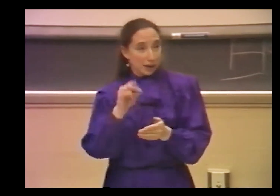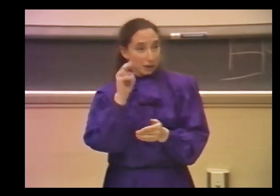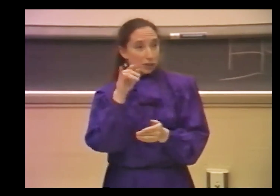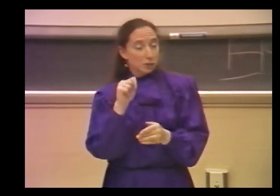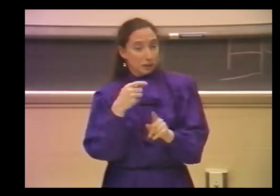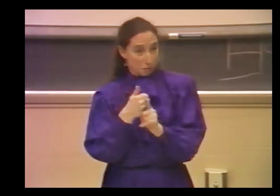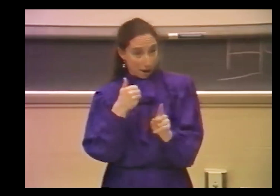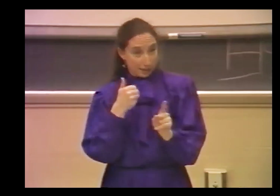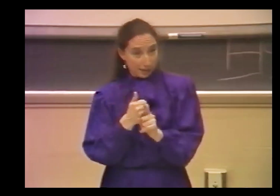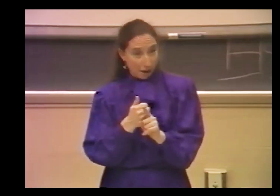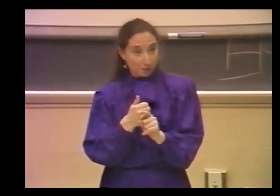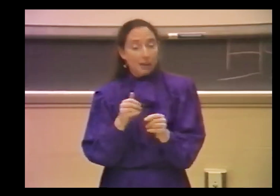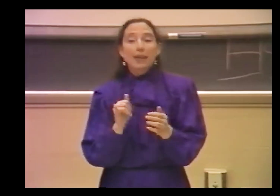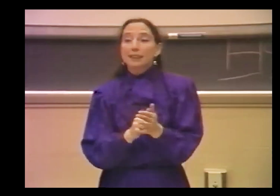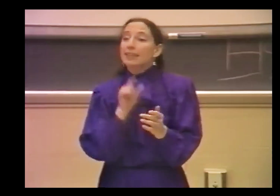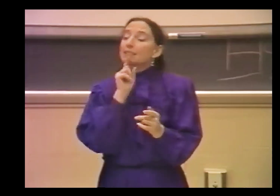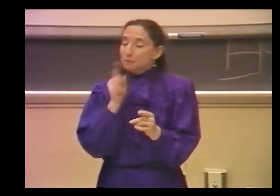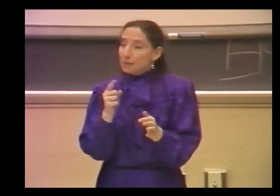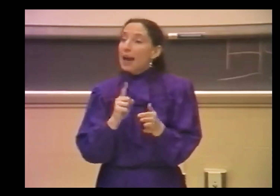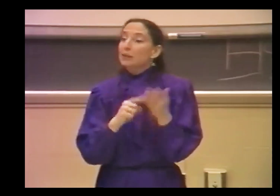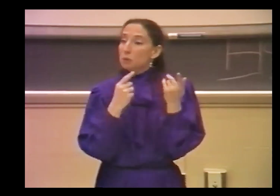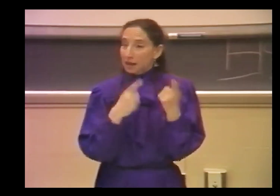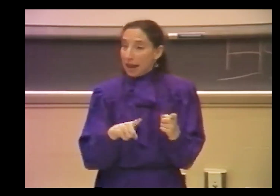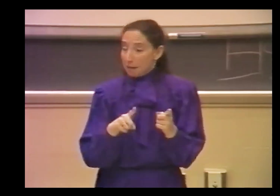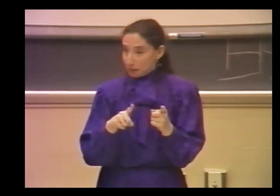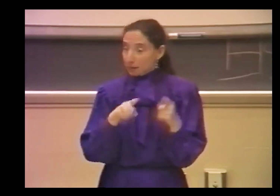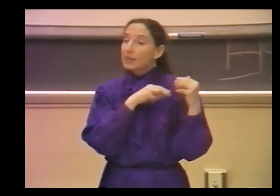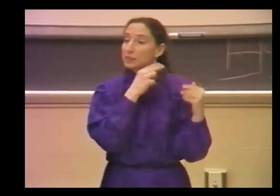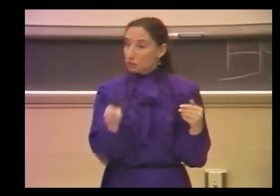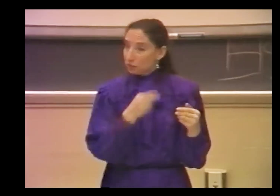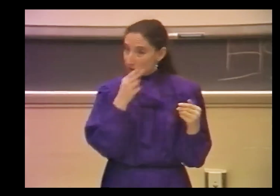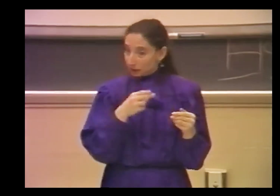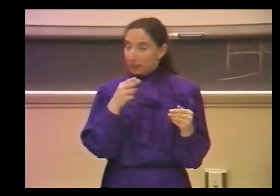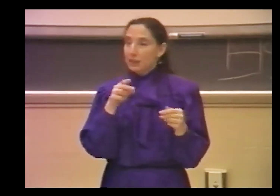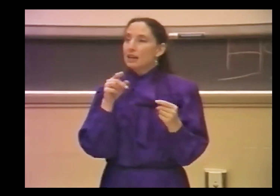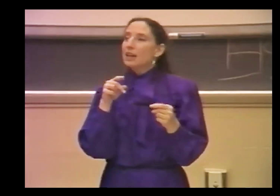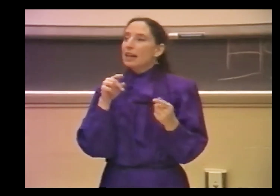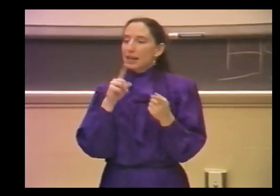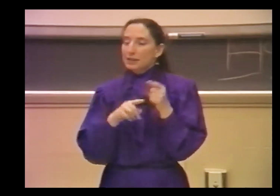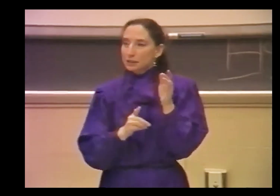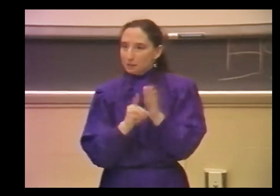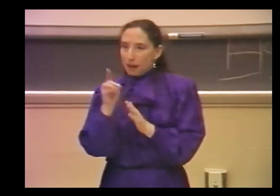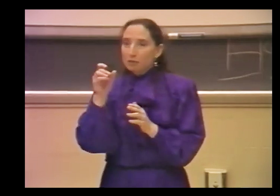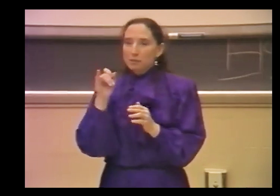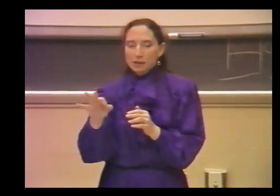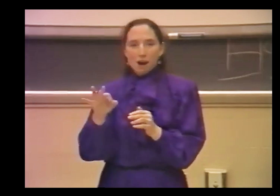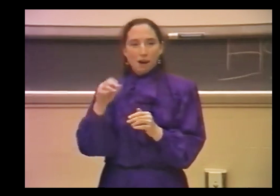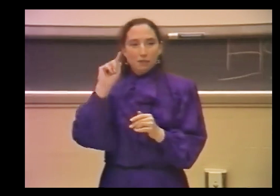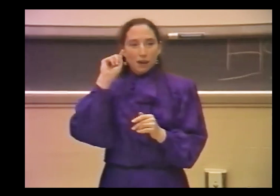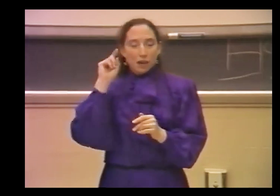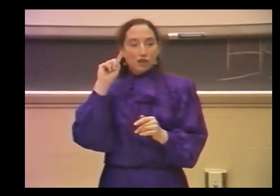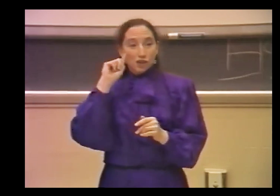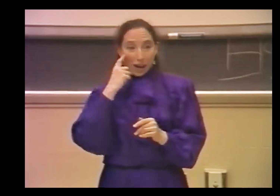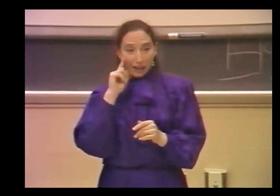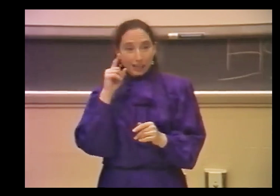meaning-bearing unit by itself. That's in fact what happened historically in the development of